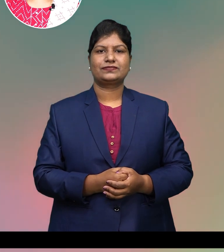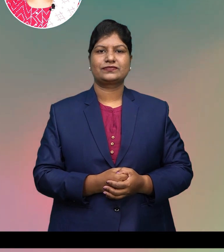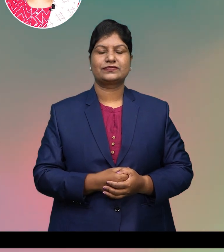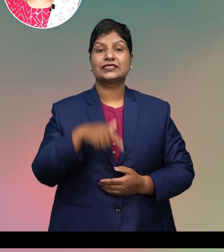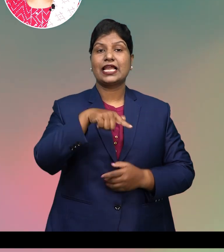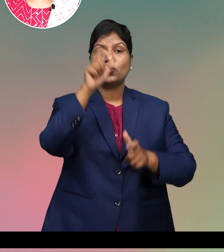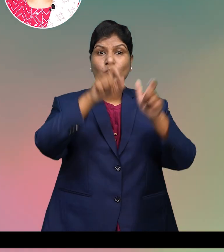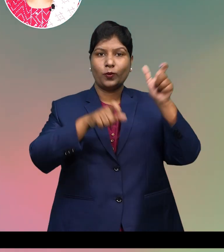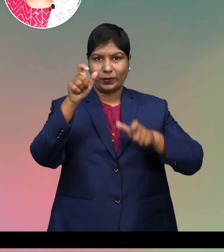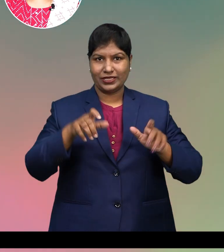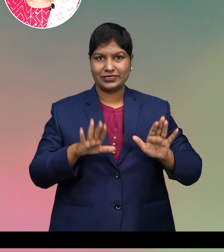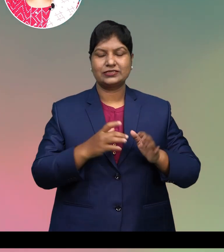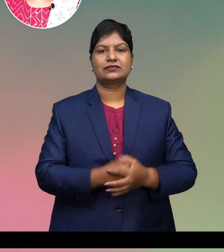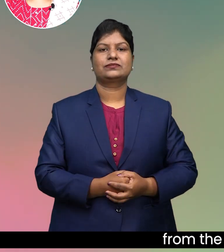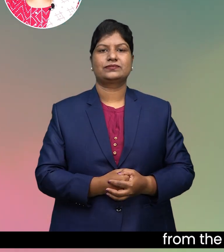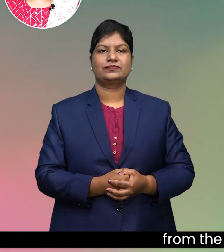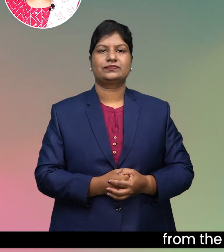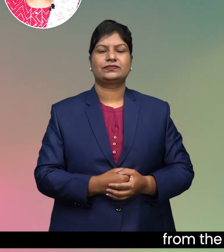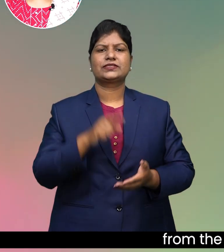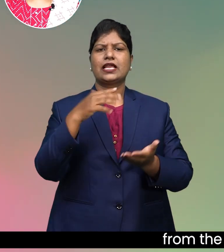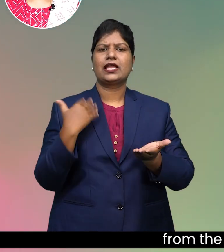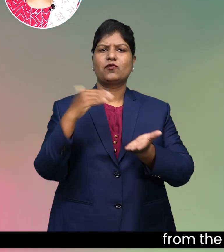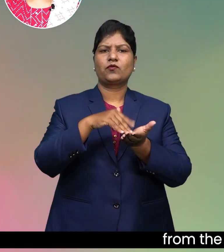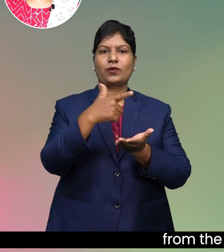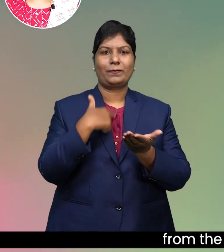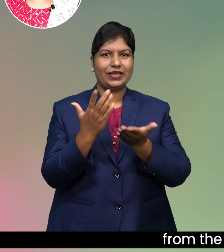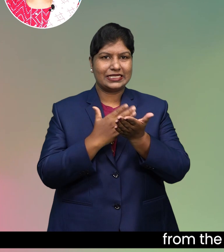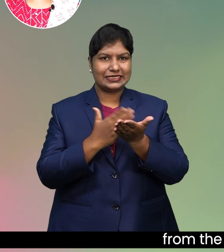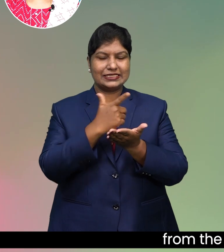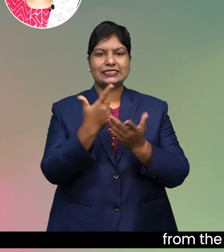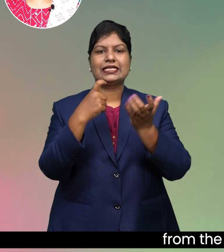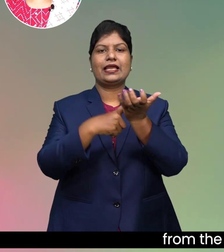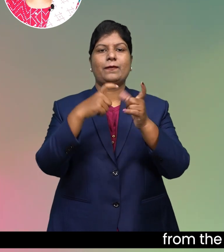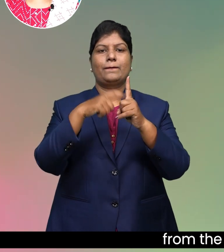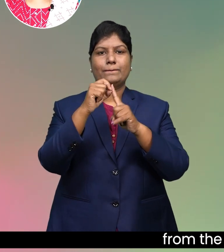In humans, from the lesson Reproduction